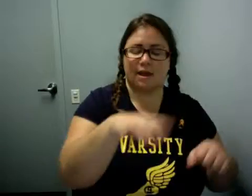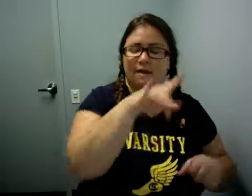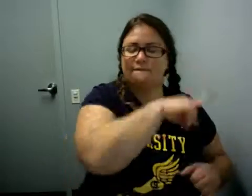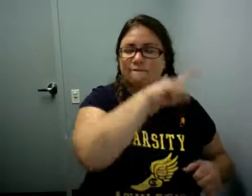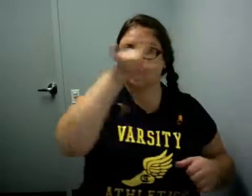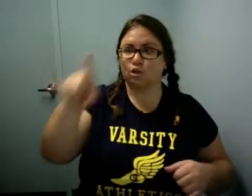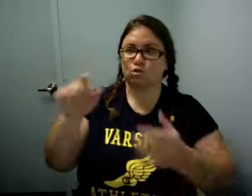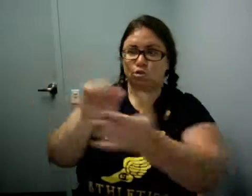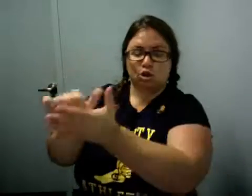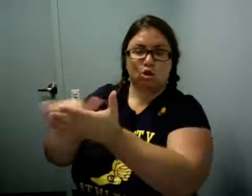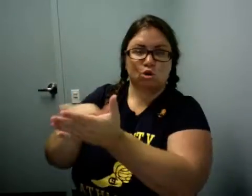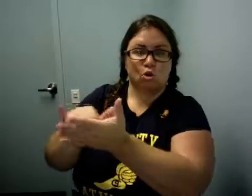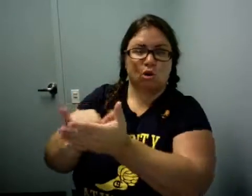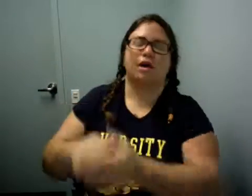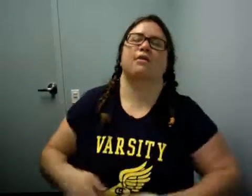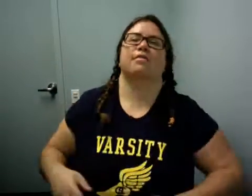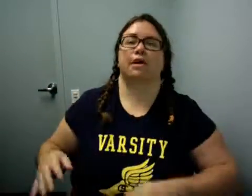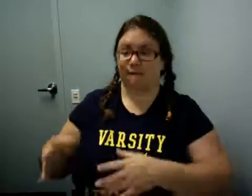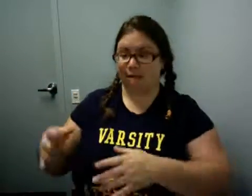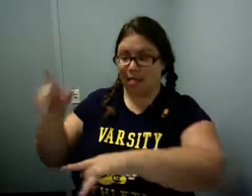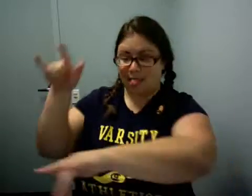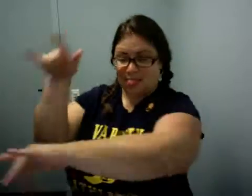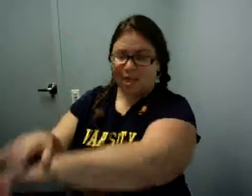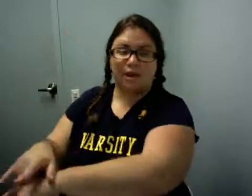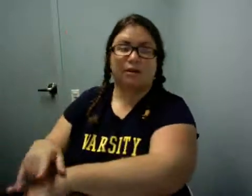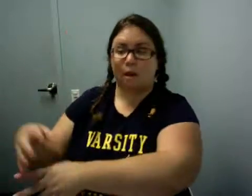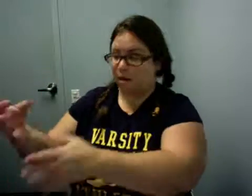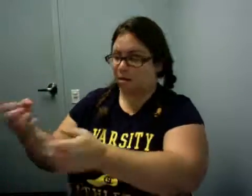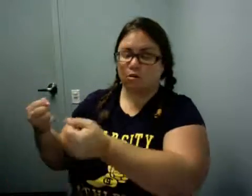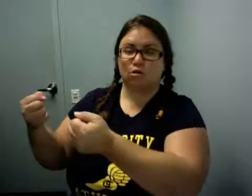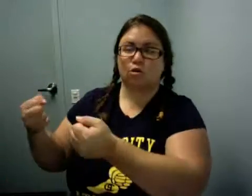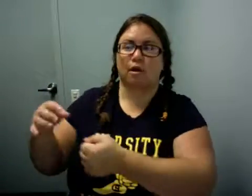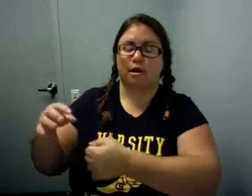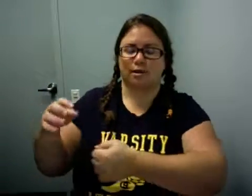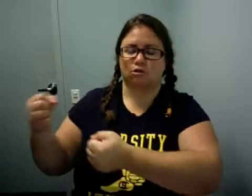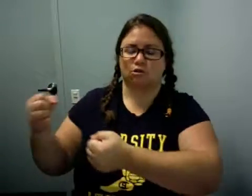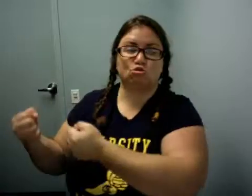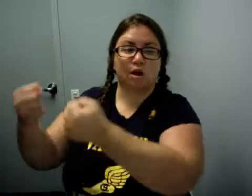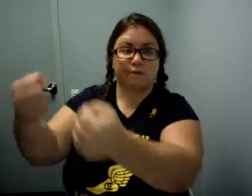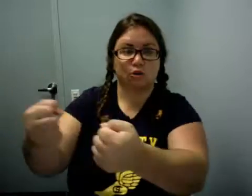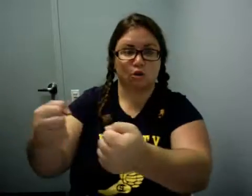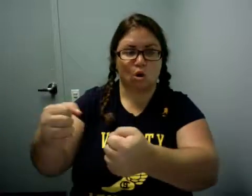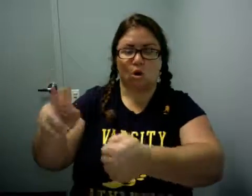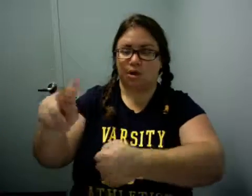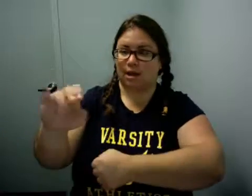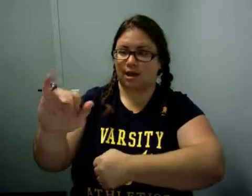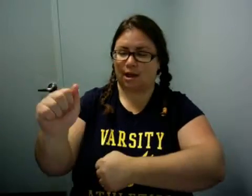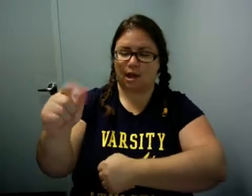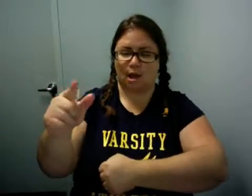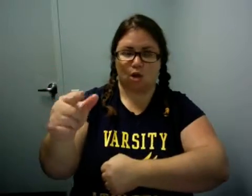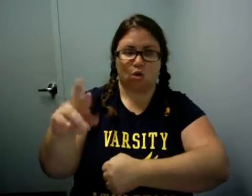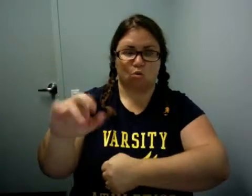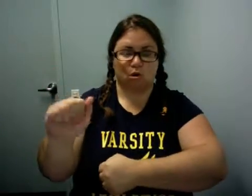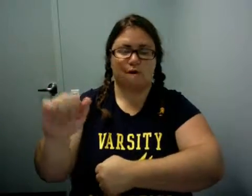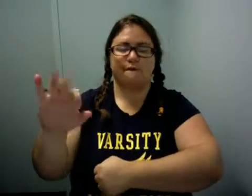and a half to Niagara Falls, and then another hour and a half to Toronto. So it's kind of a little nice of a breakup,